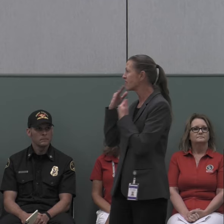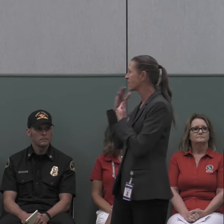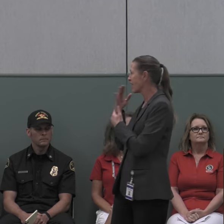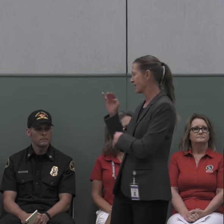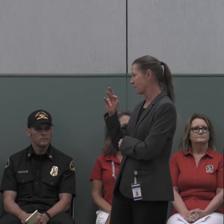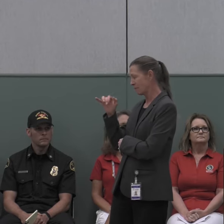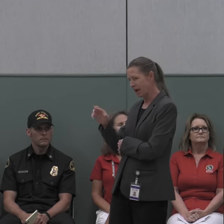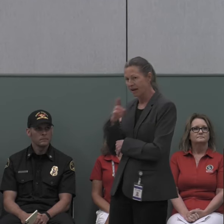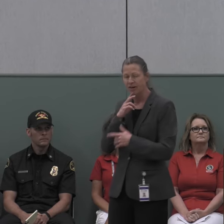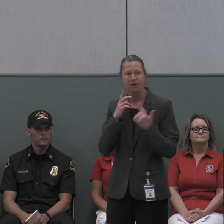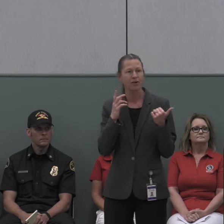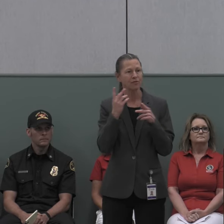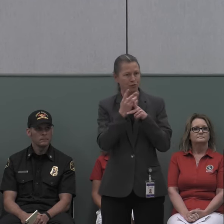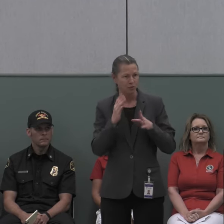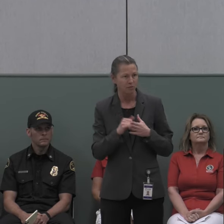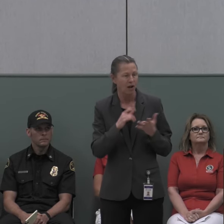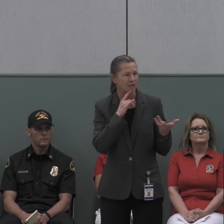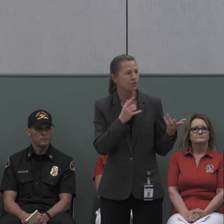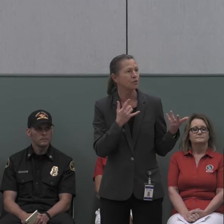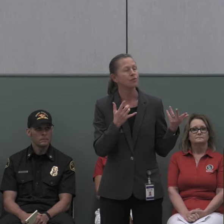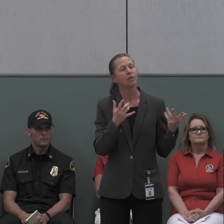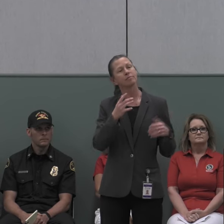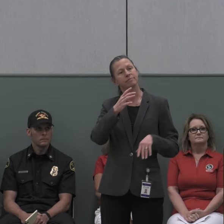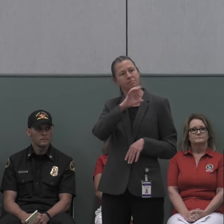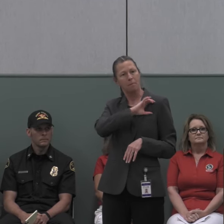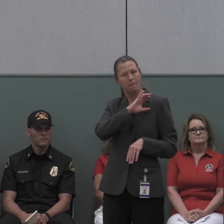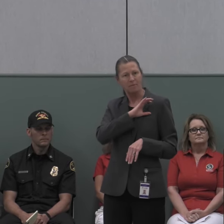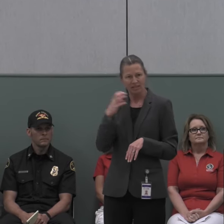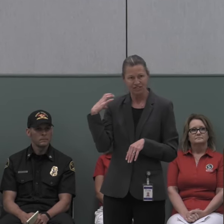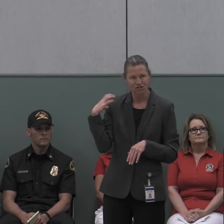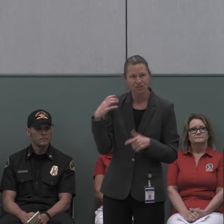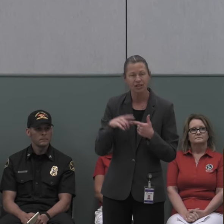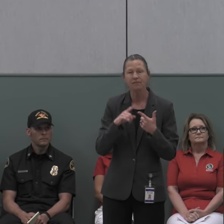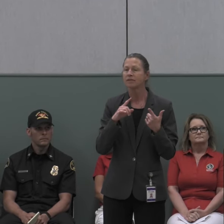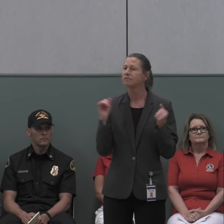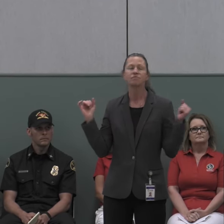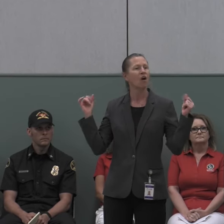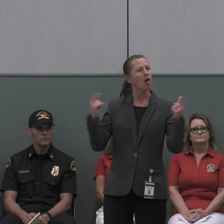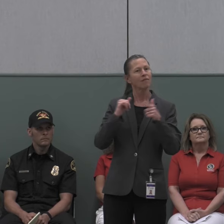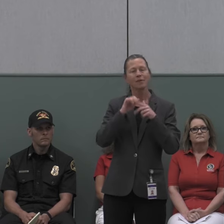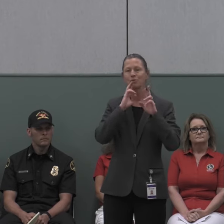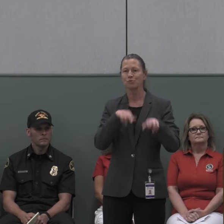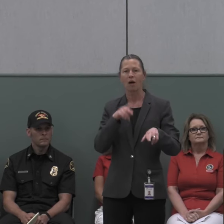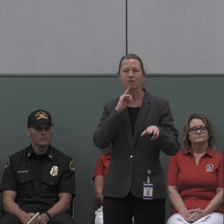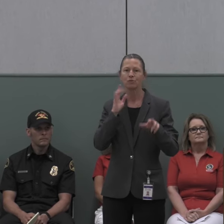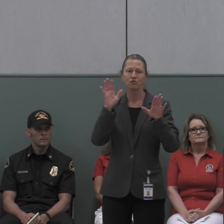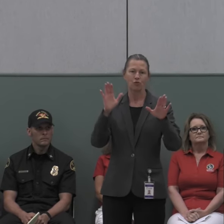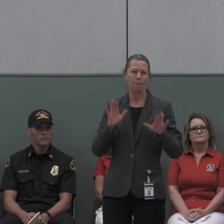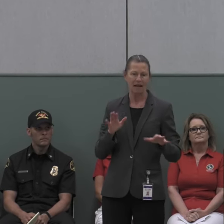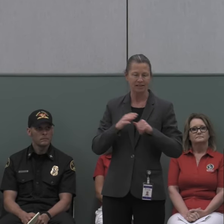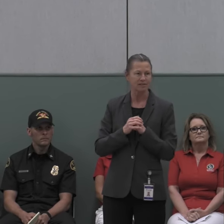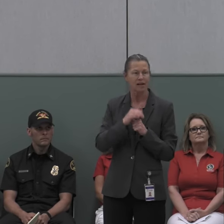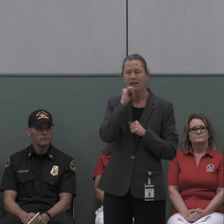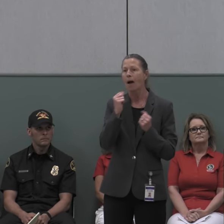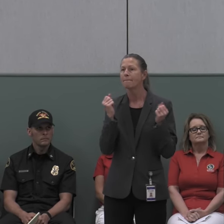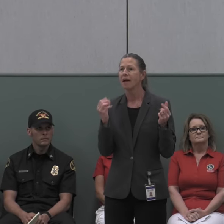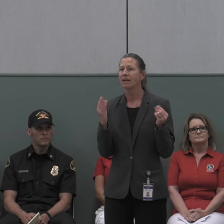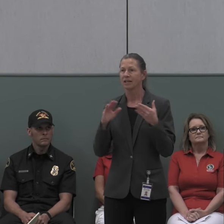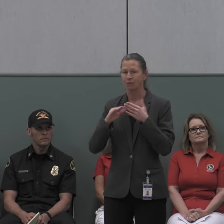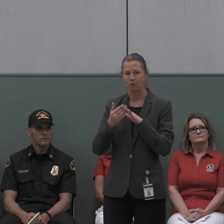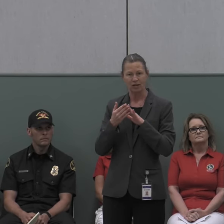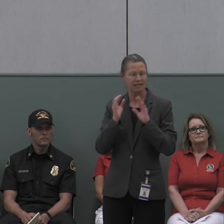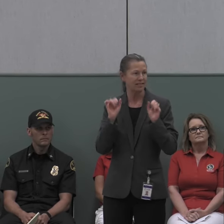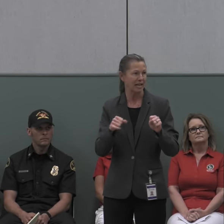police chief, Cal OES, all the first responders. Their response to this was tremendous. Not many communities can say they've sustained